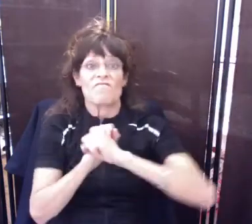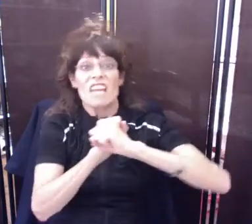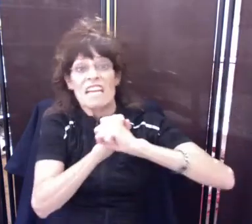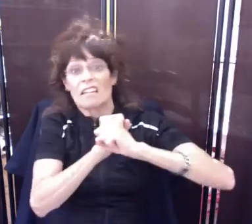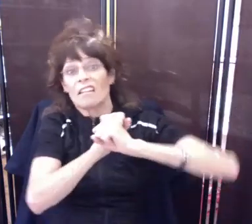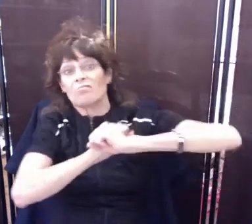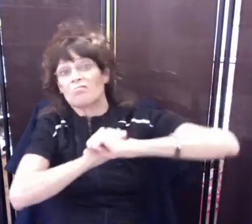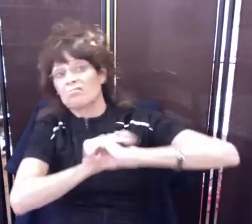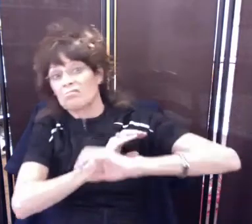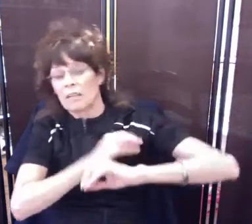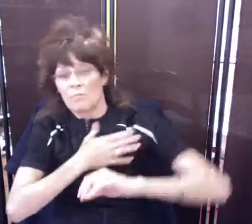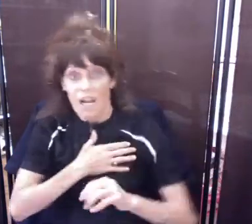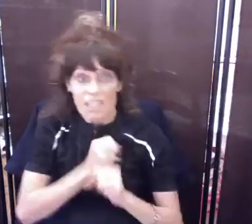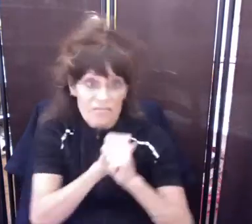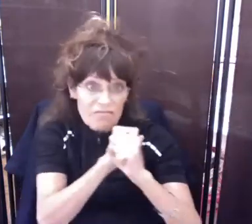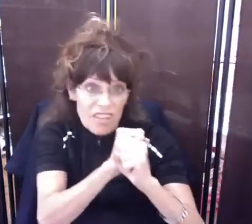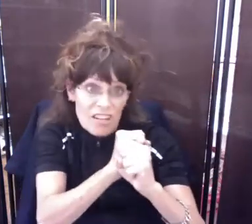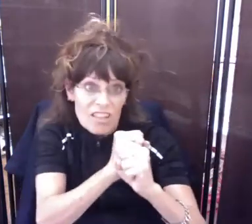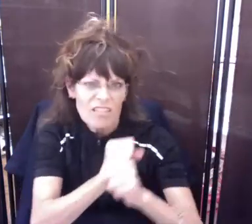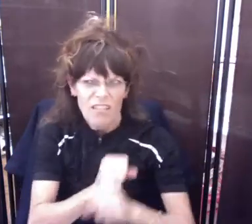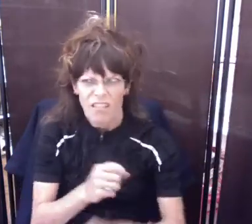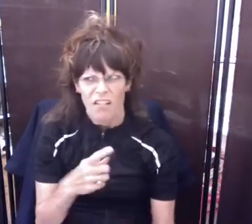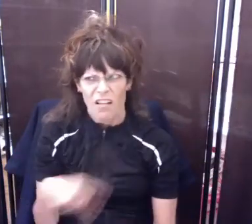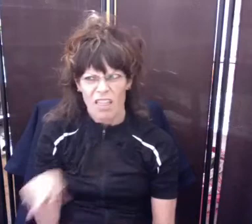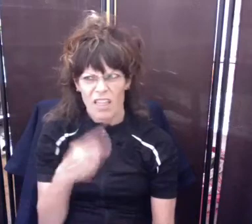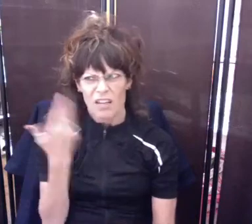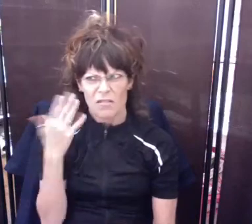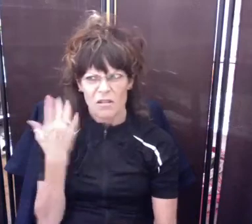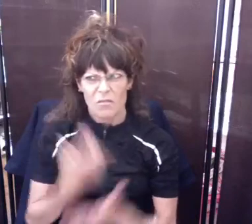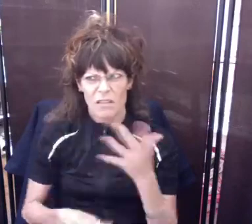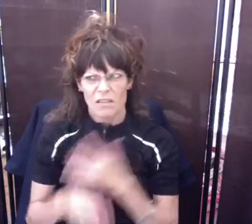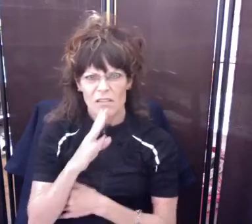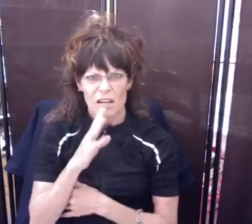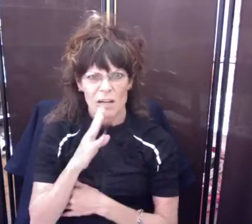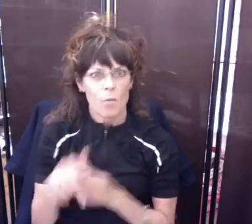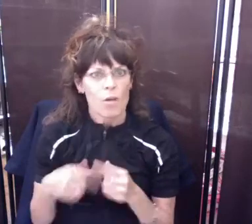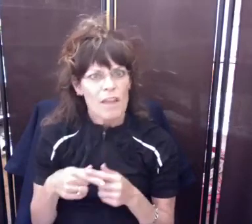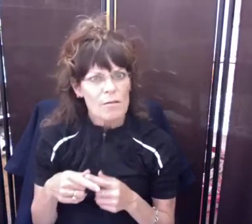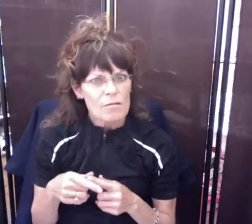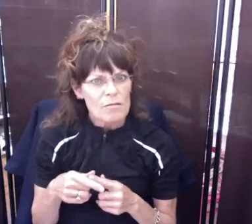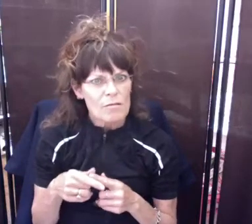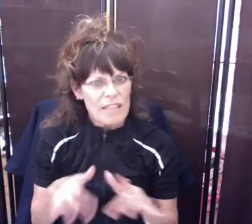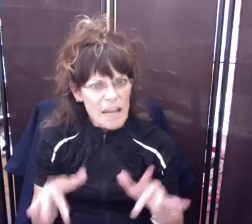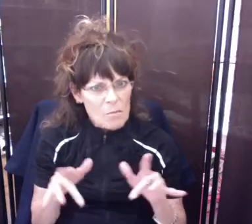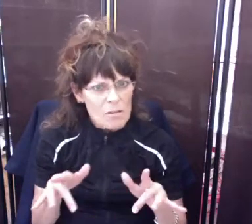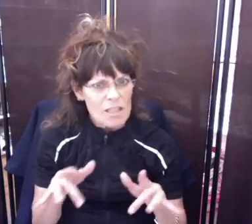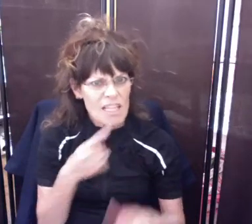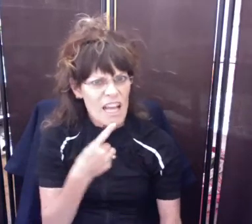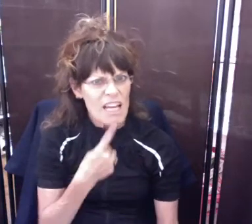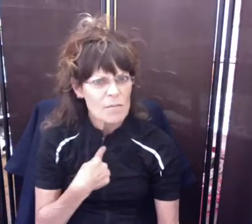my defensive posture was, these guys don't know what they're talking about. Because what they were saying to me was, Chris, if you're not